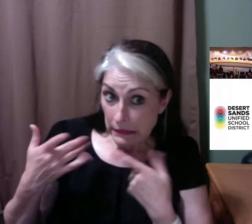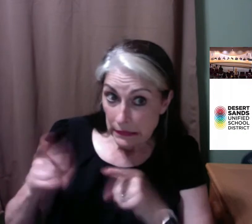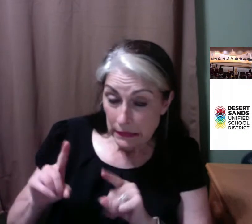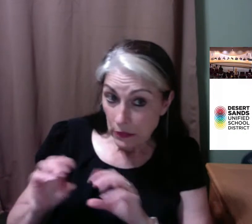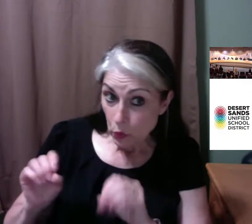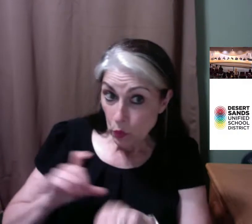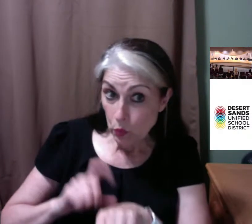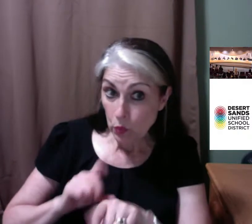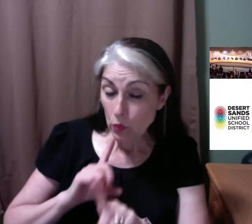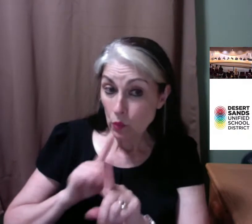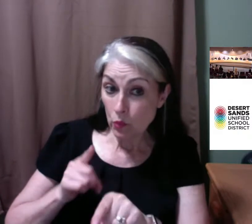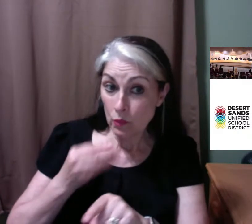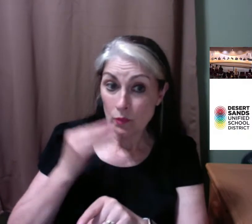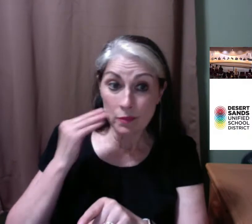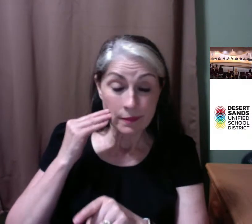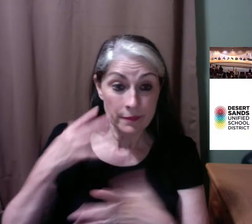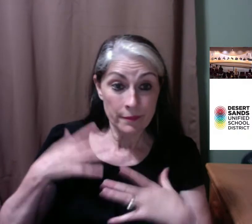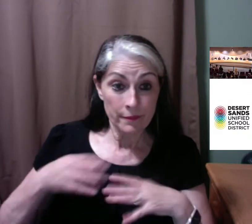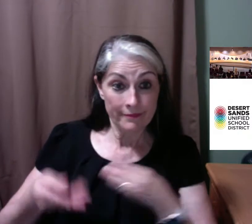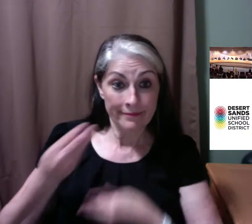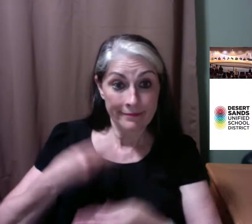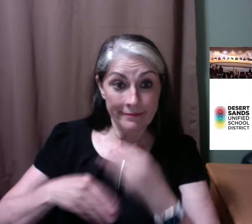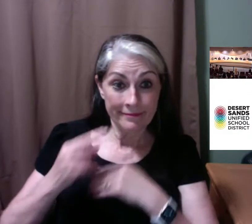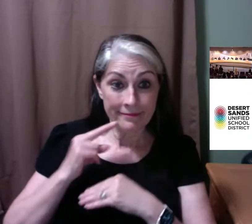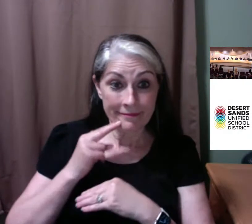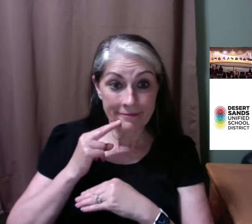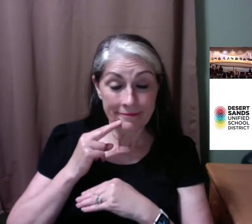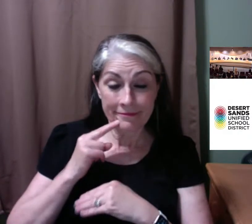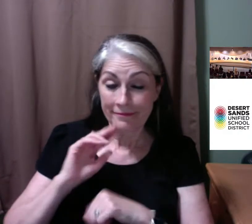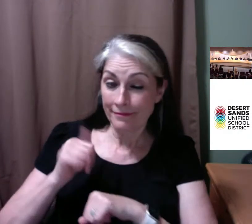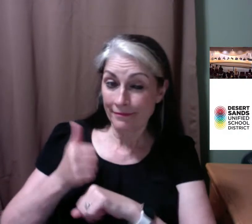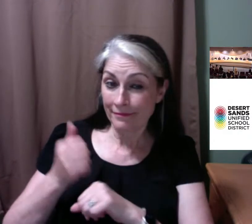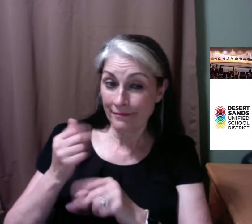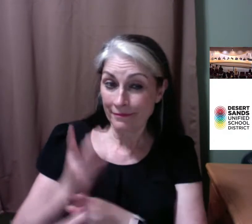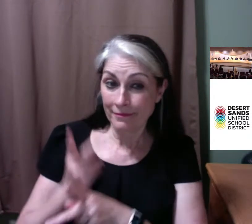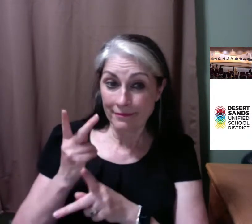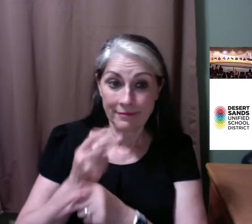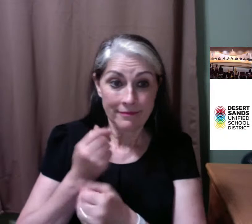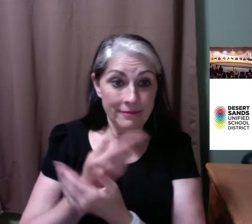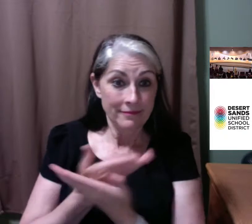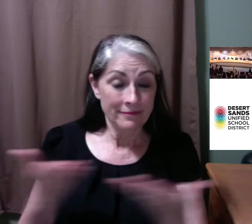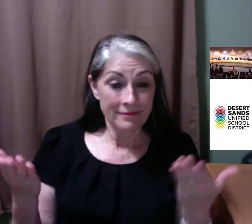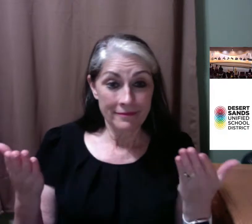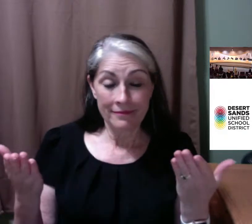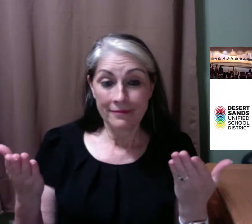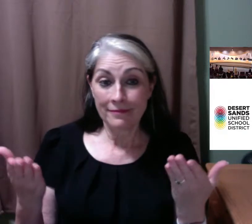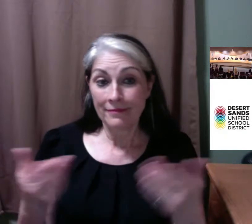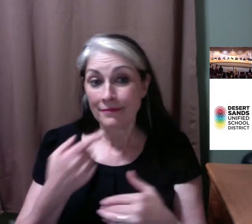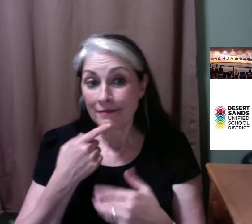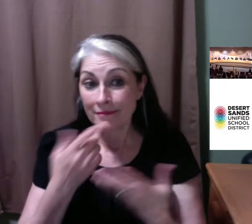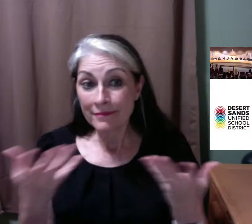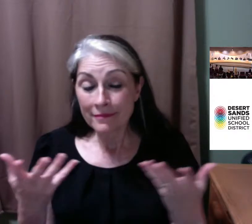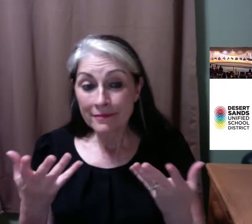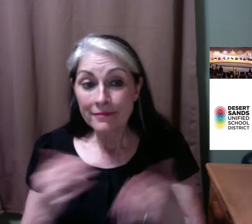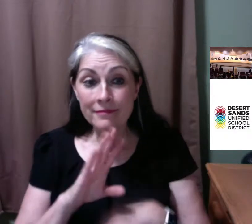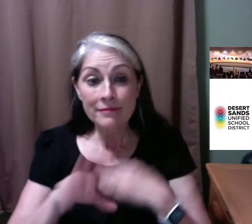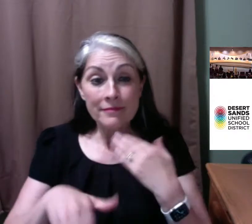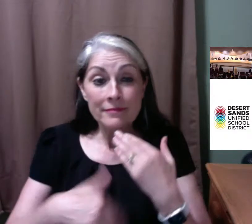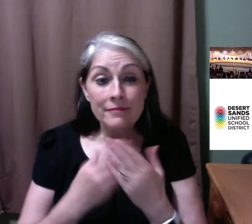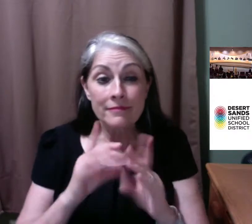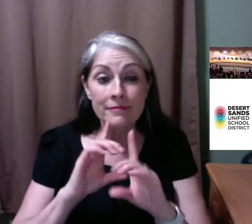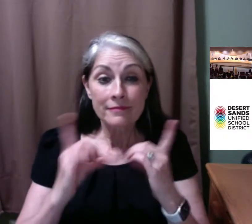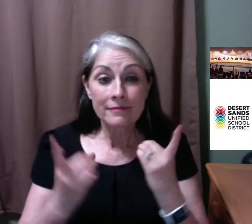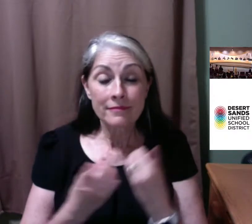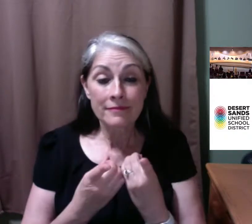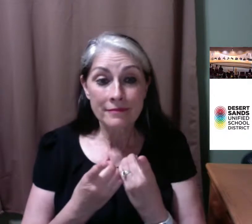time to go home and change. Nutrition services set up and took care of all of that. All of that to say this, in all of the departments,